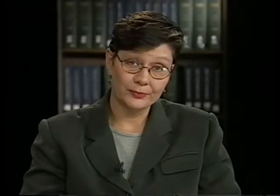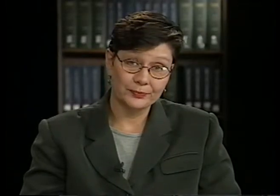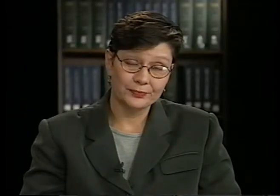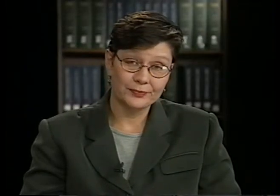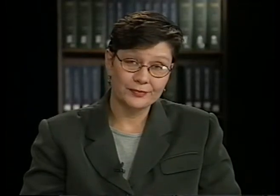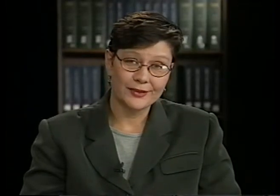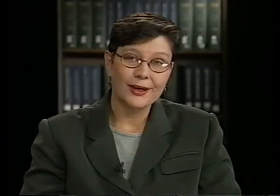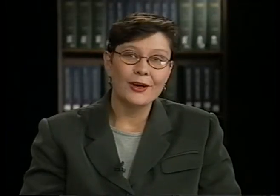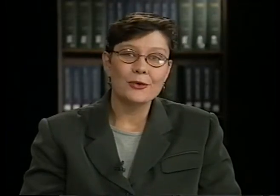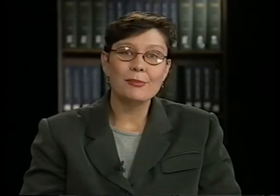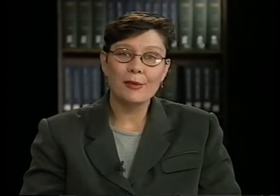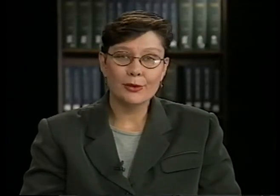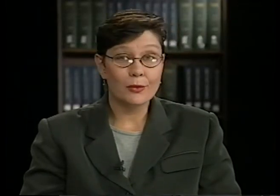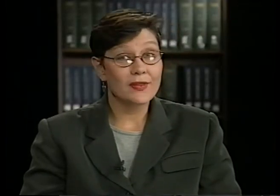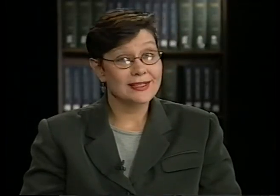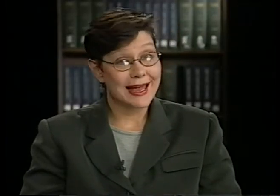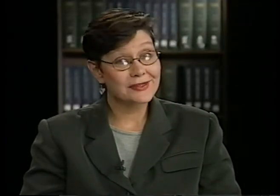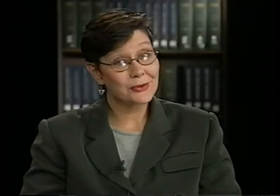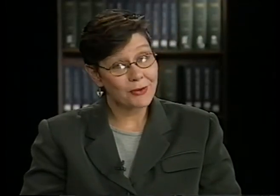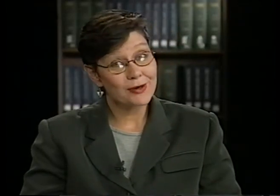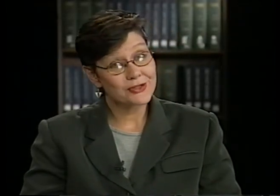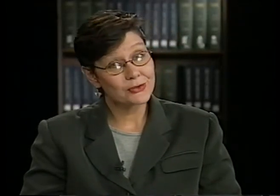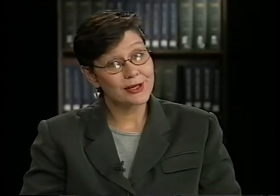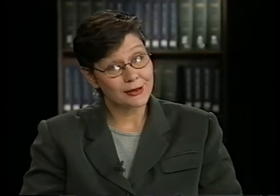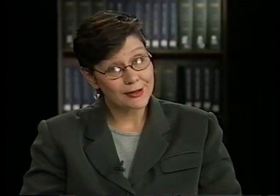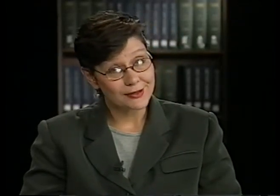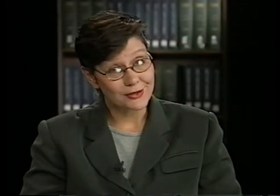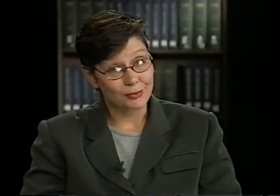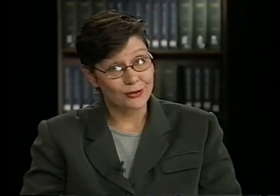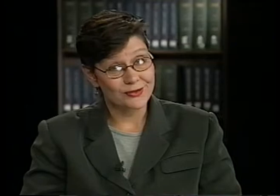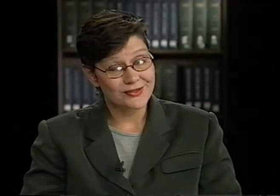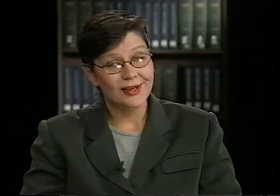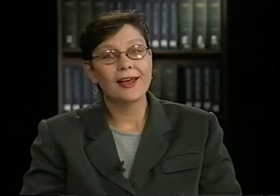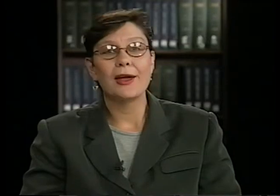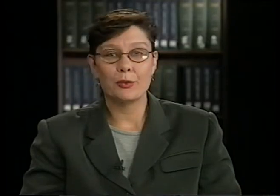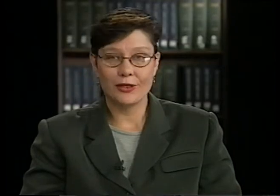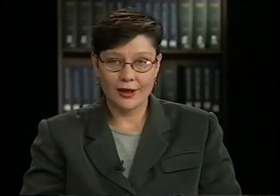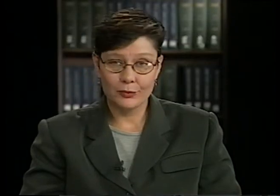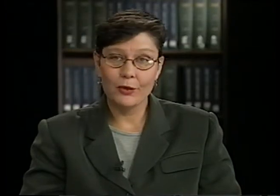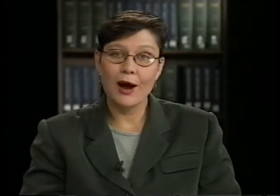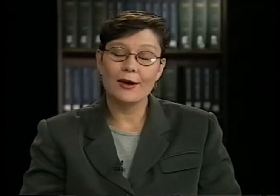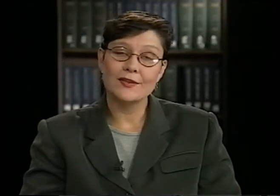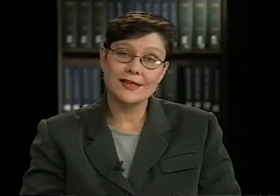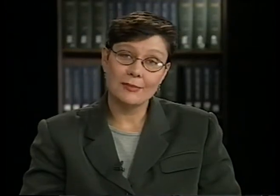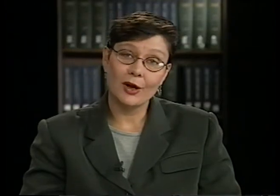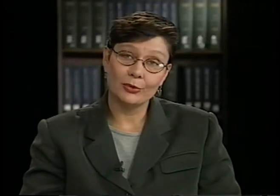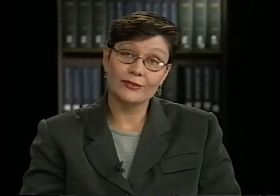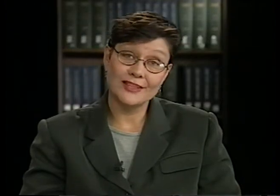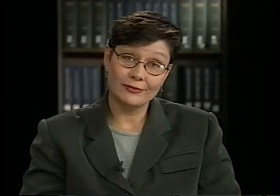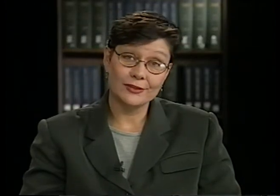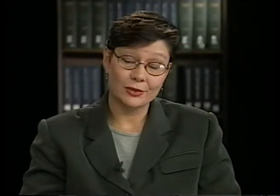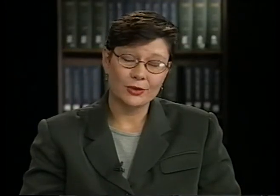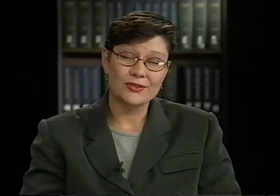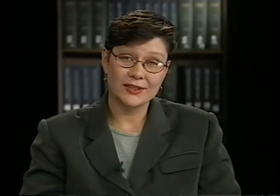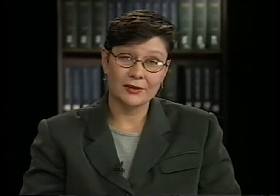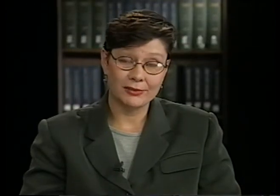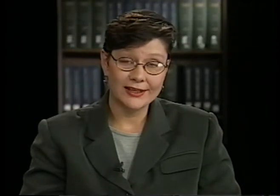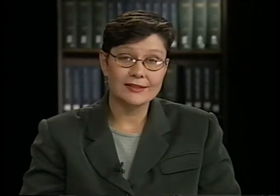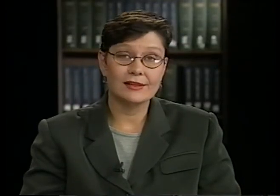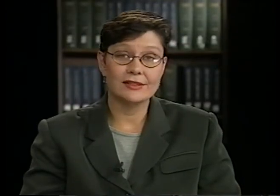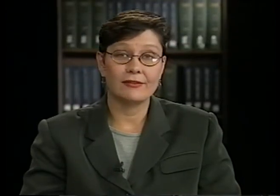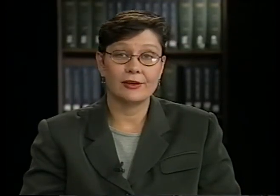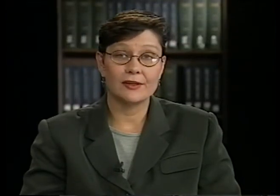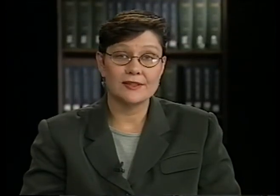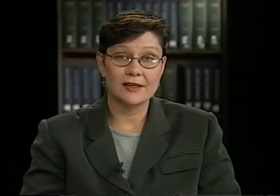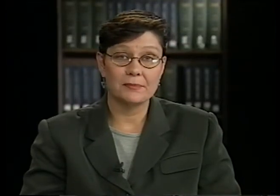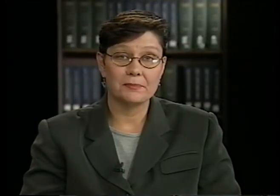interpreter. Remember that when the task requires 2 hearing interpreters, it will then require the same number of deaf interpreters to